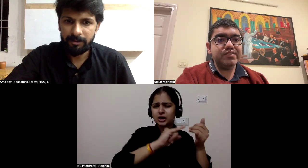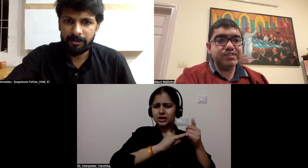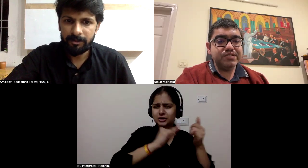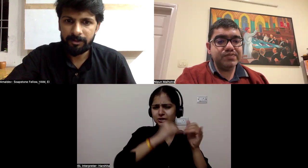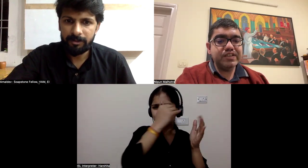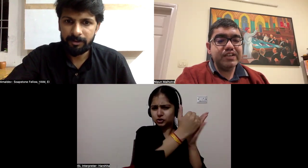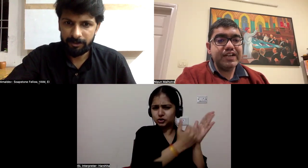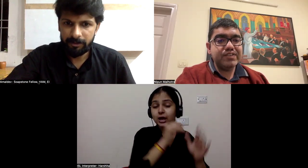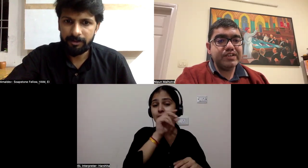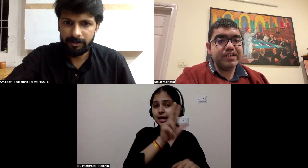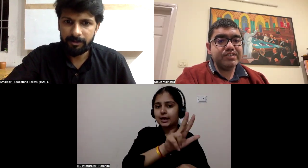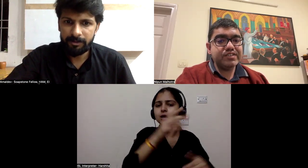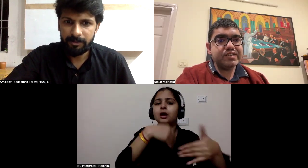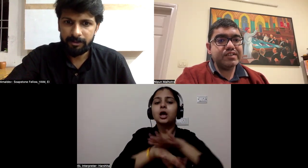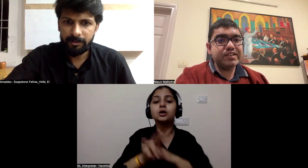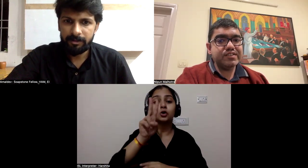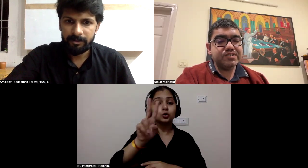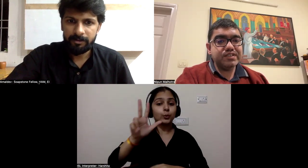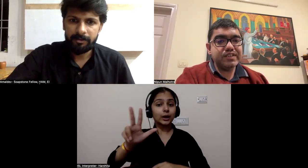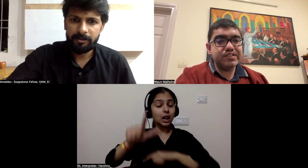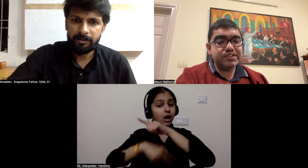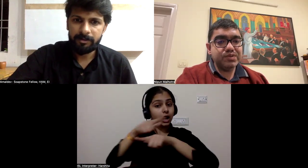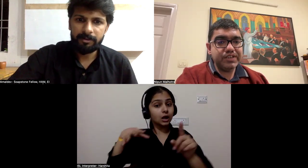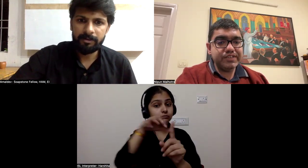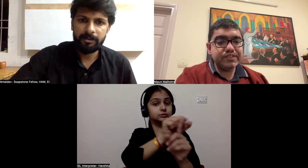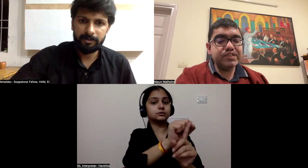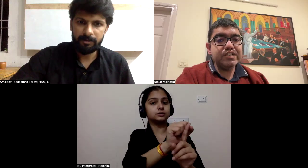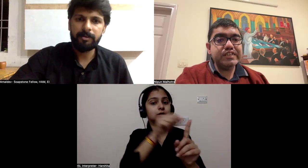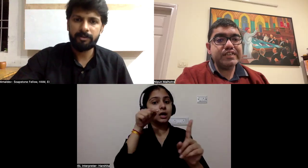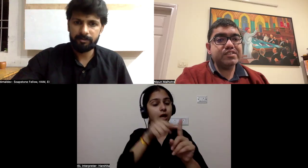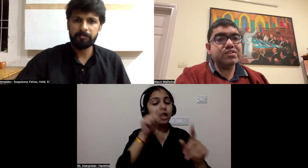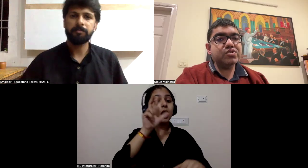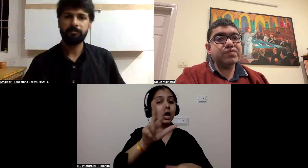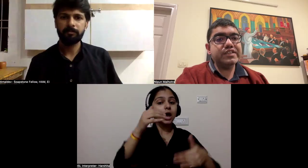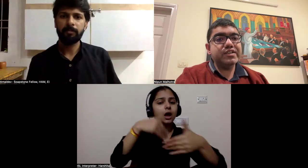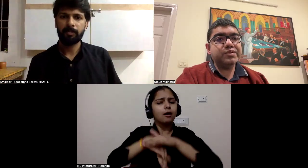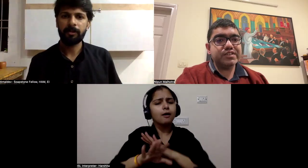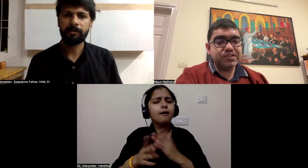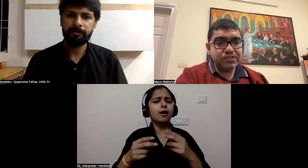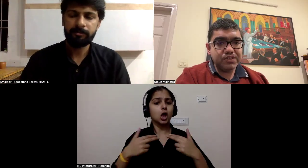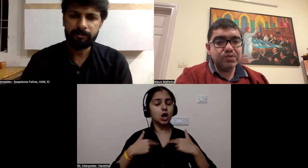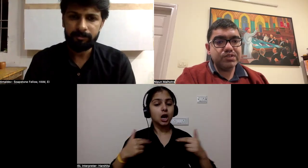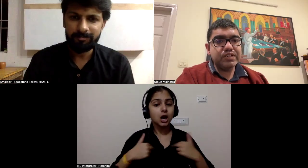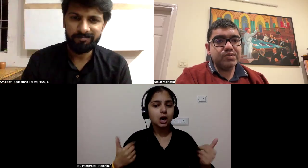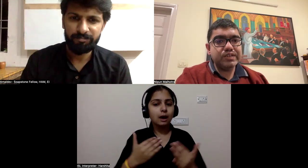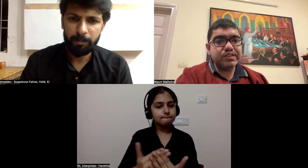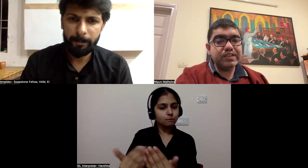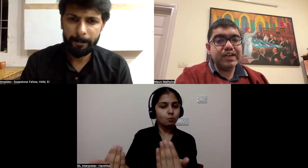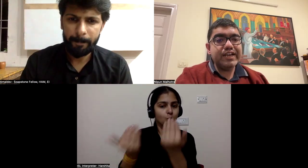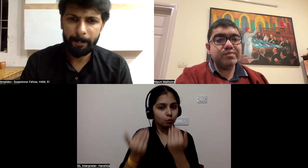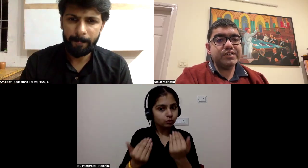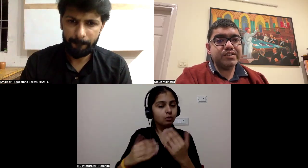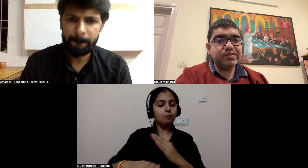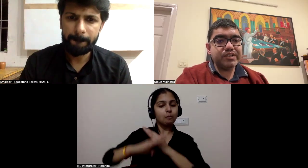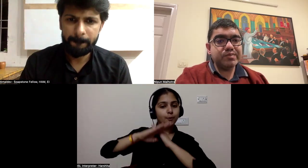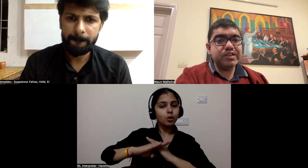22 languages, and when a language gets recognized in that Schedule 8, it gets a lot of legal protections, including